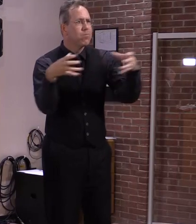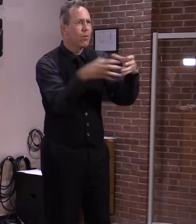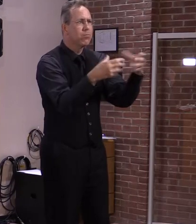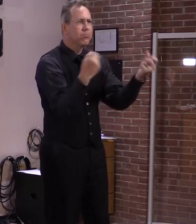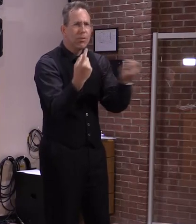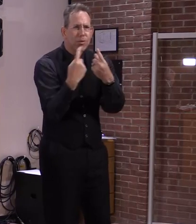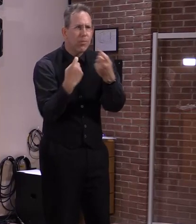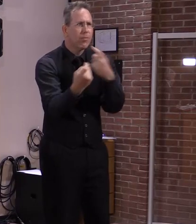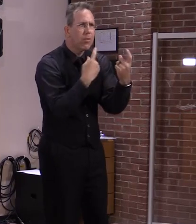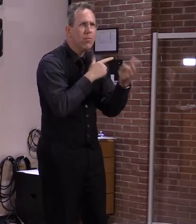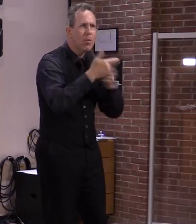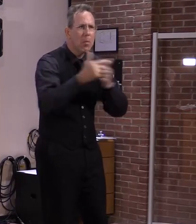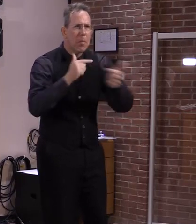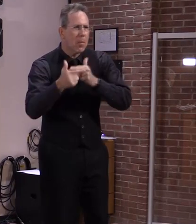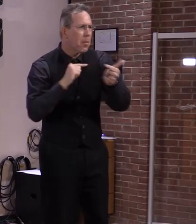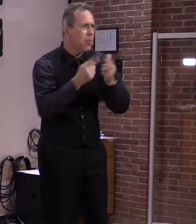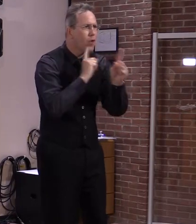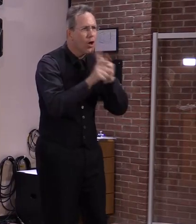department website or